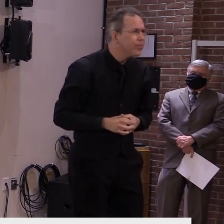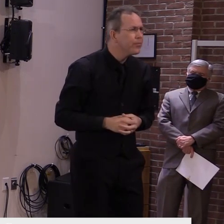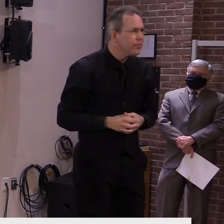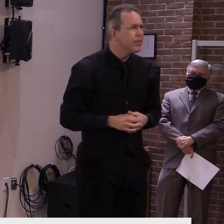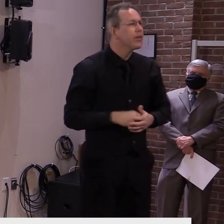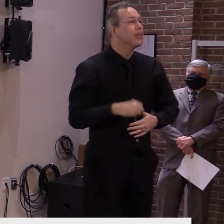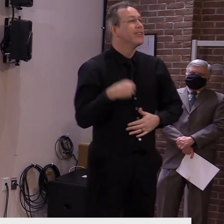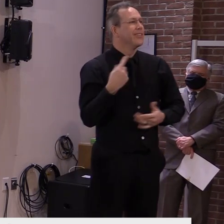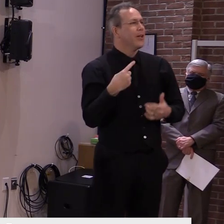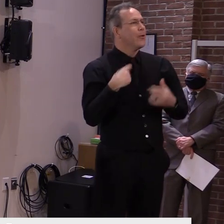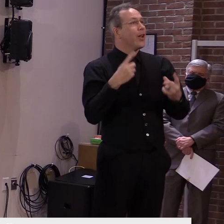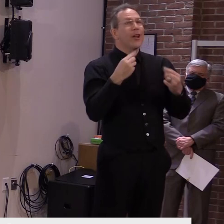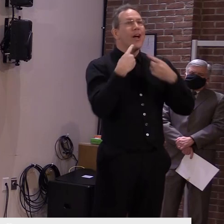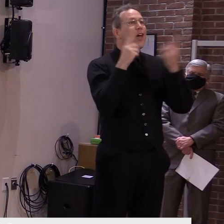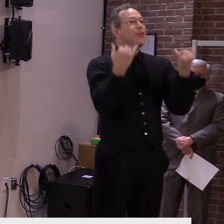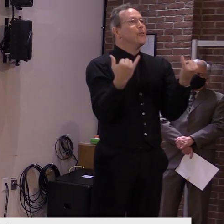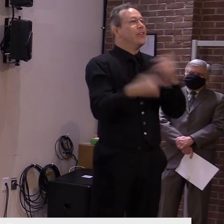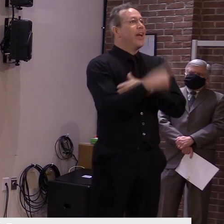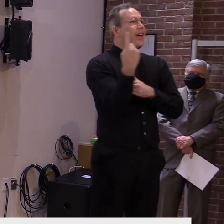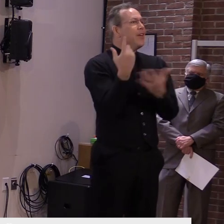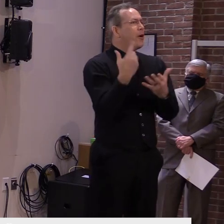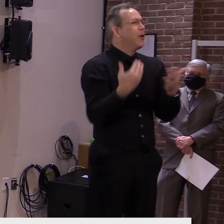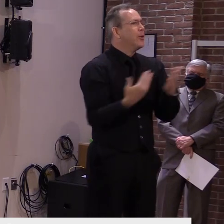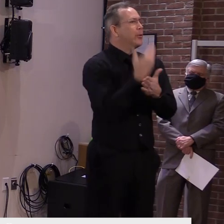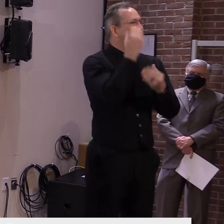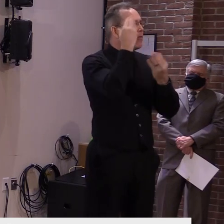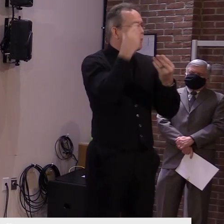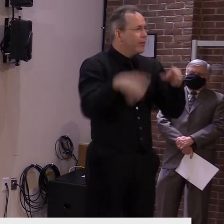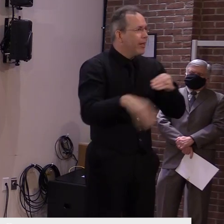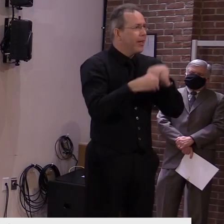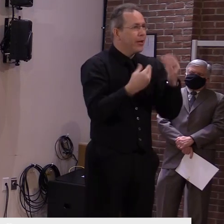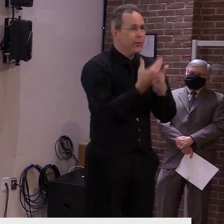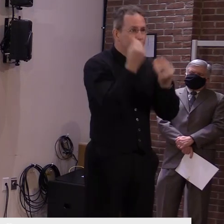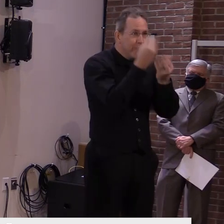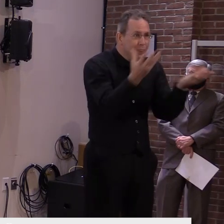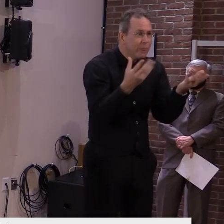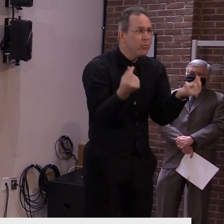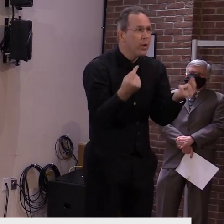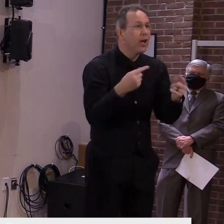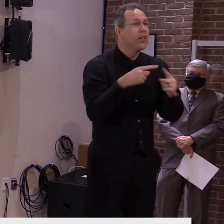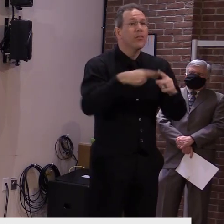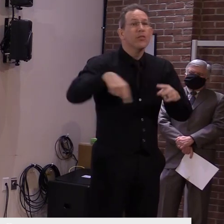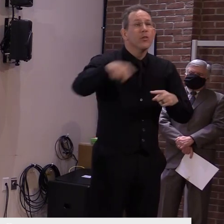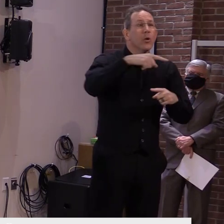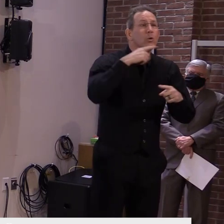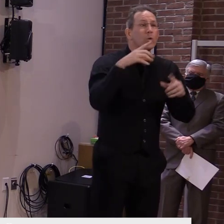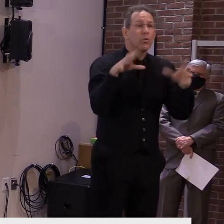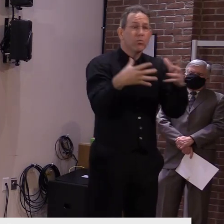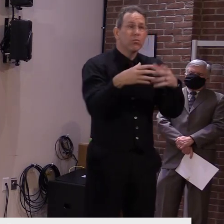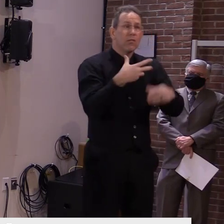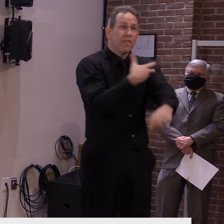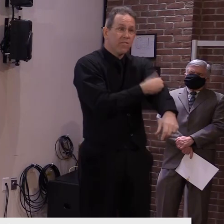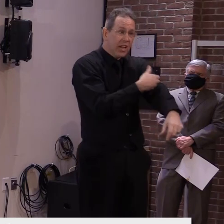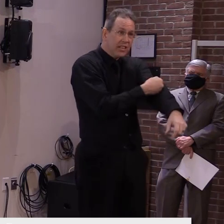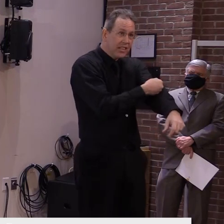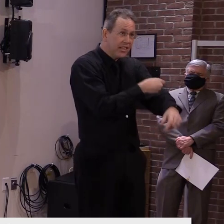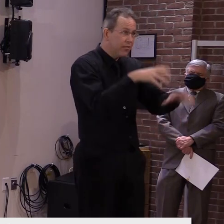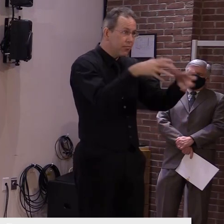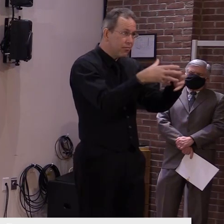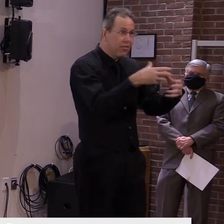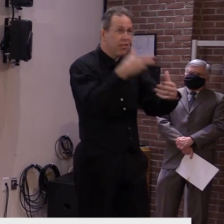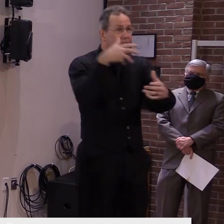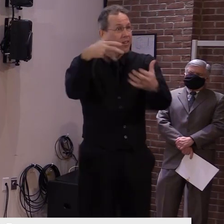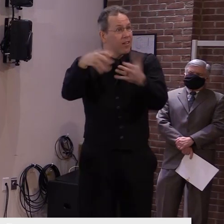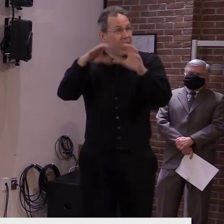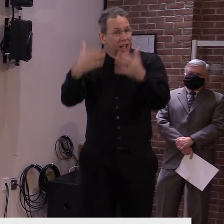now. Effective today, people who are vaccinated can gather with other vaccinated individuals at their homes. For